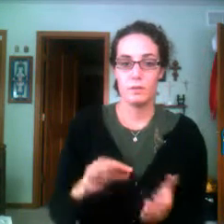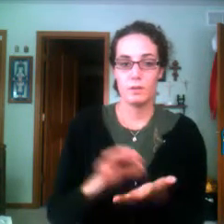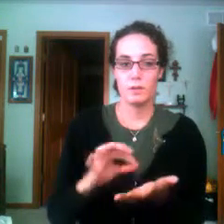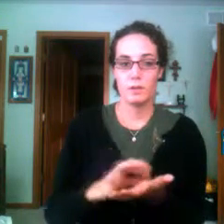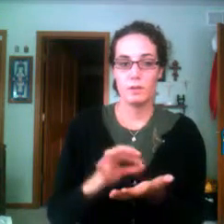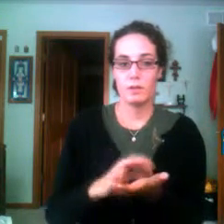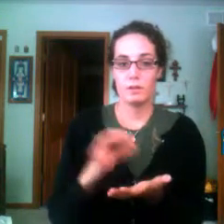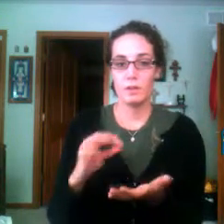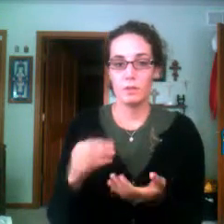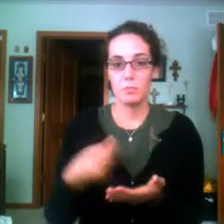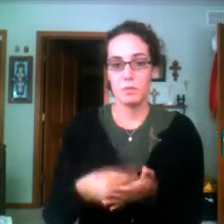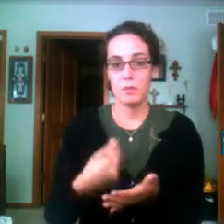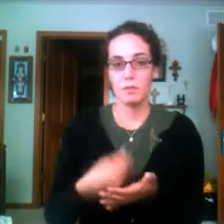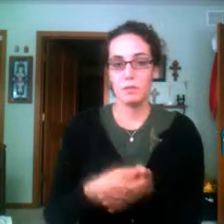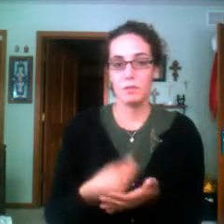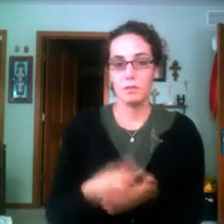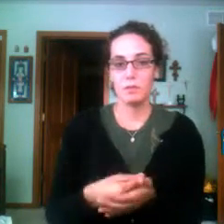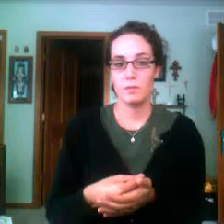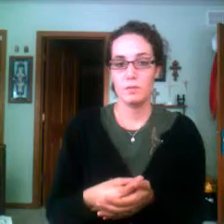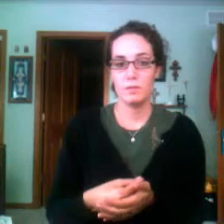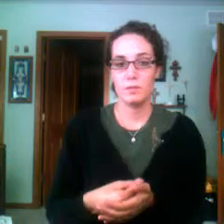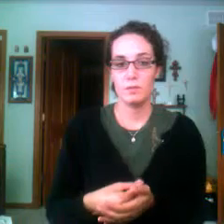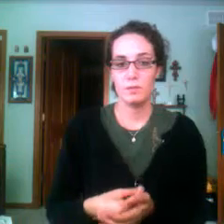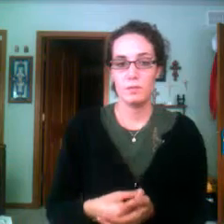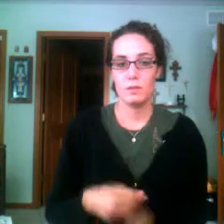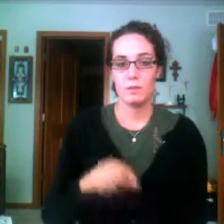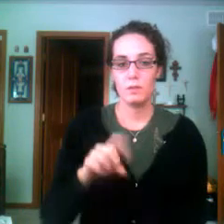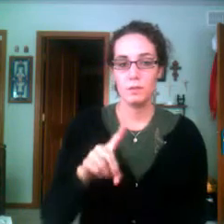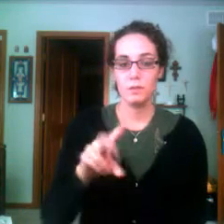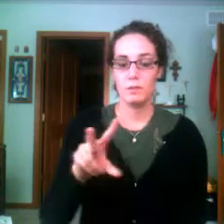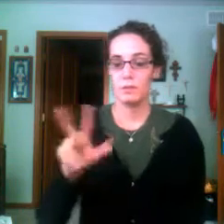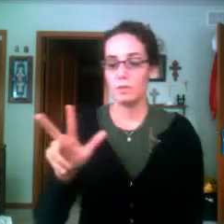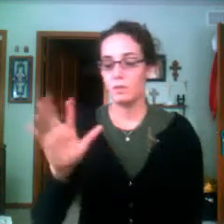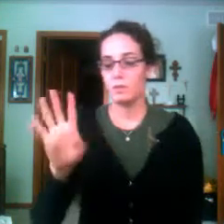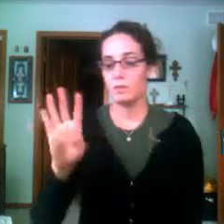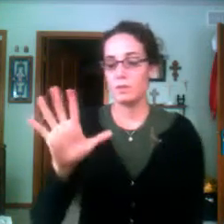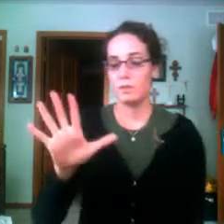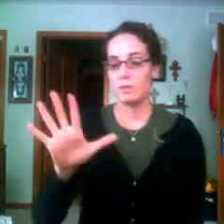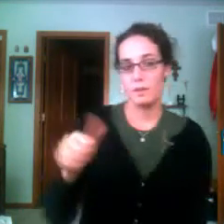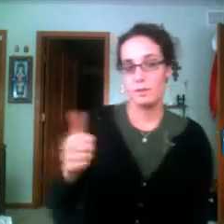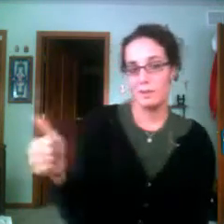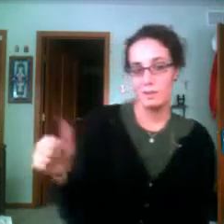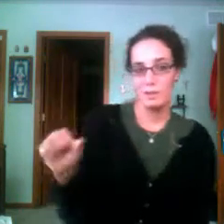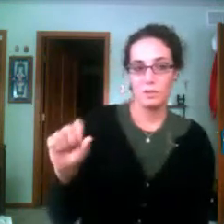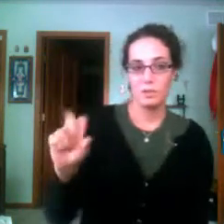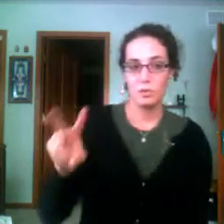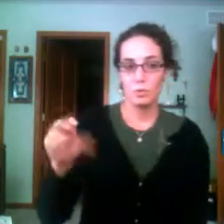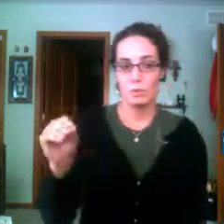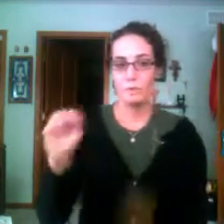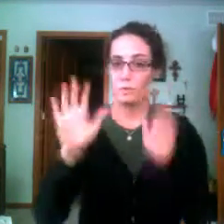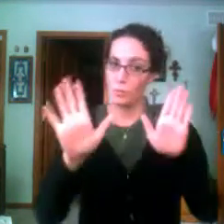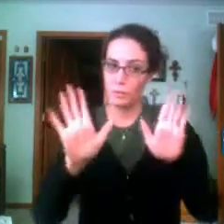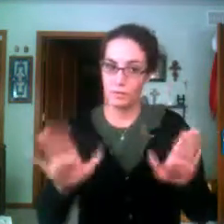here. 1, 2, 3, 4, 5, and 10, and 20. That's great. But, for example, if I look at my bank